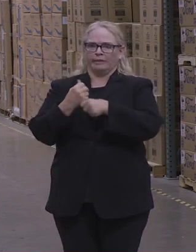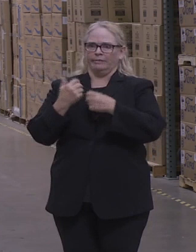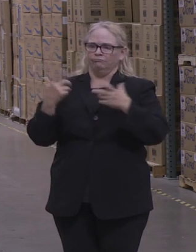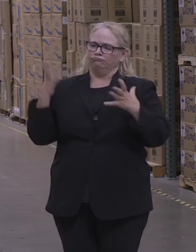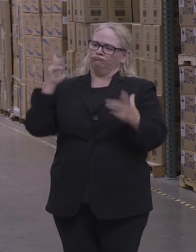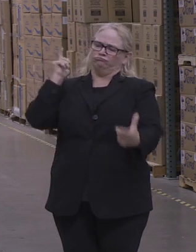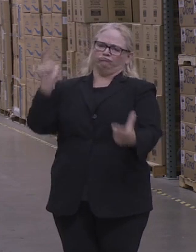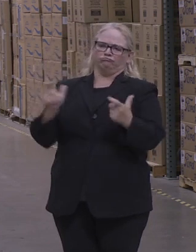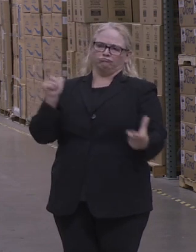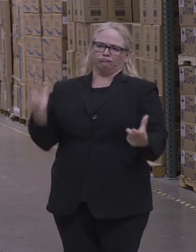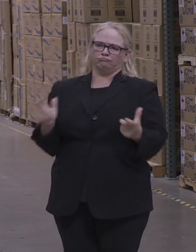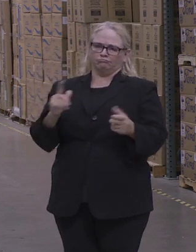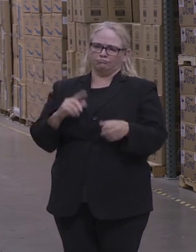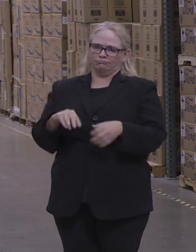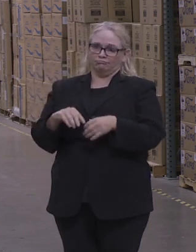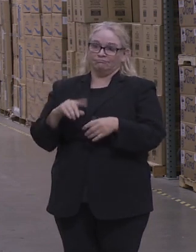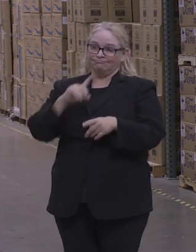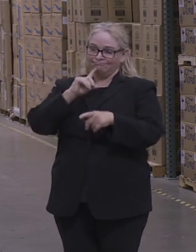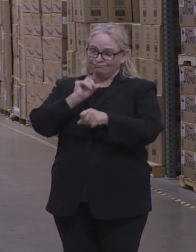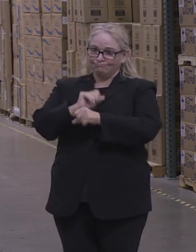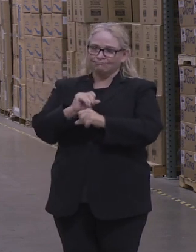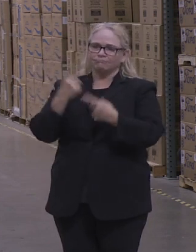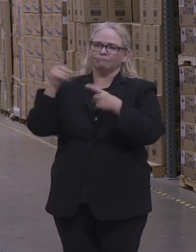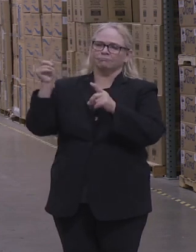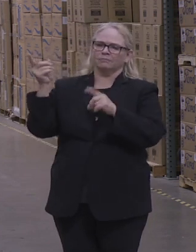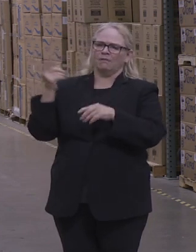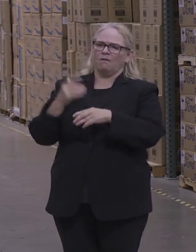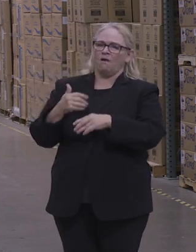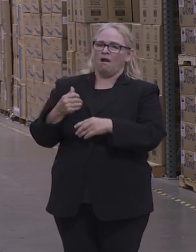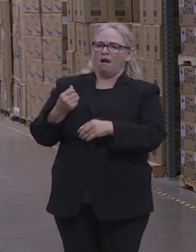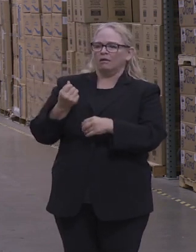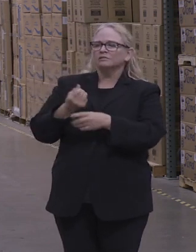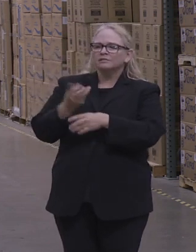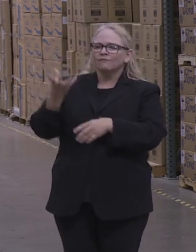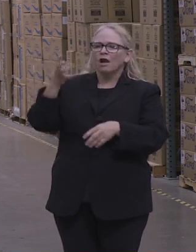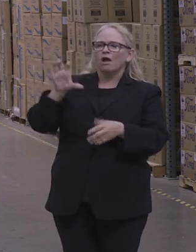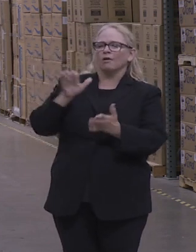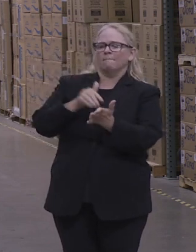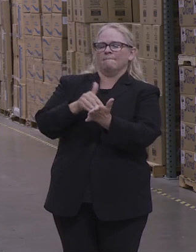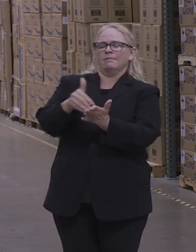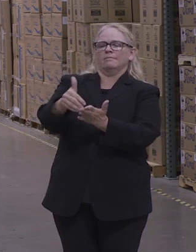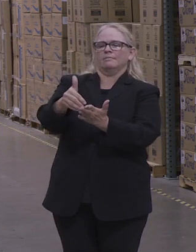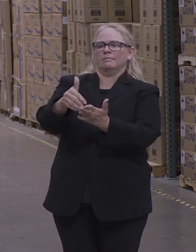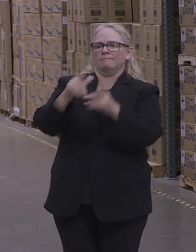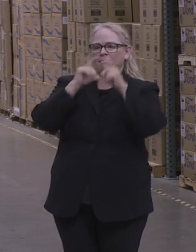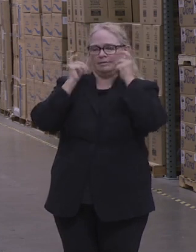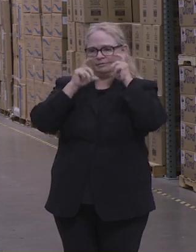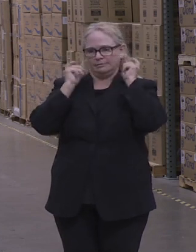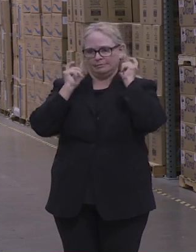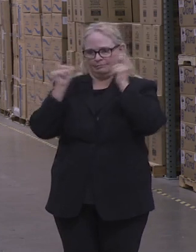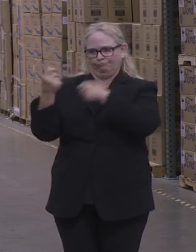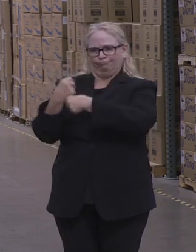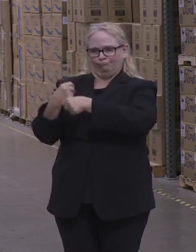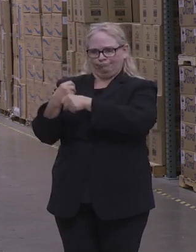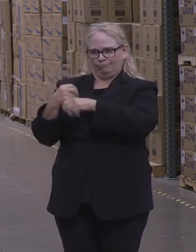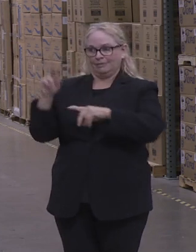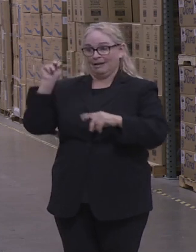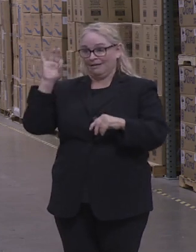hundreds of millions of units of surgical procedure masks, as well as the